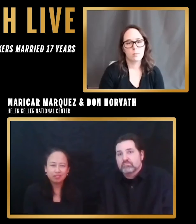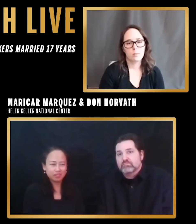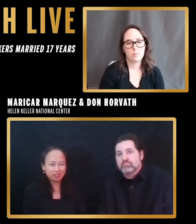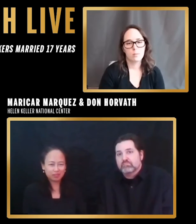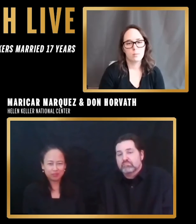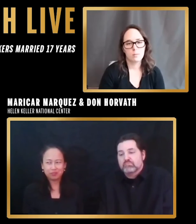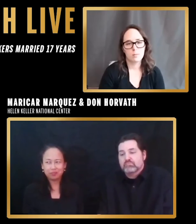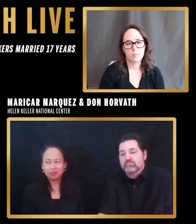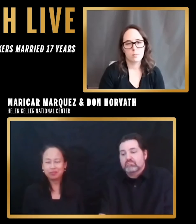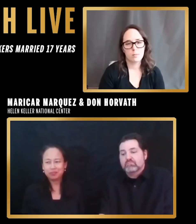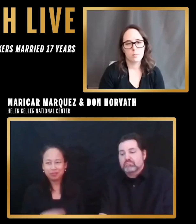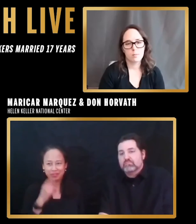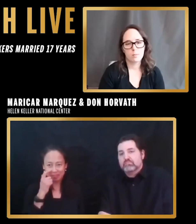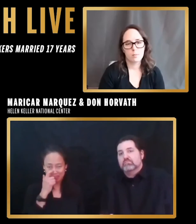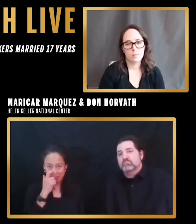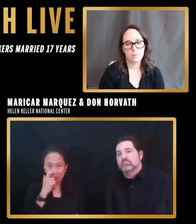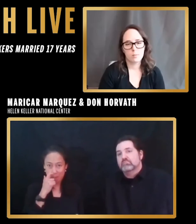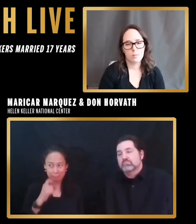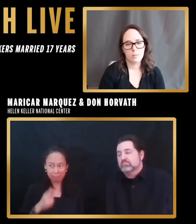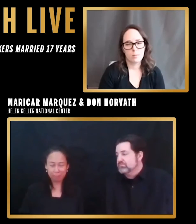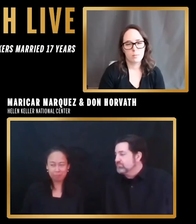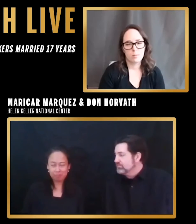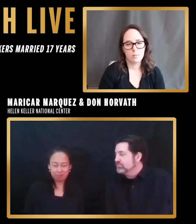look at both perspectives.